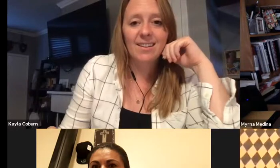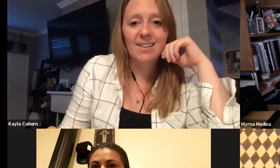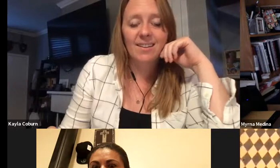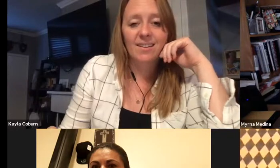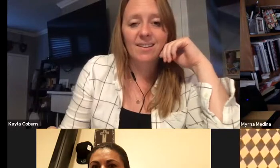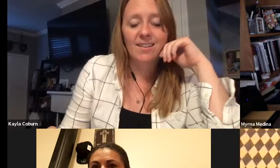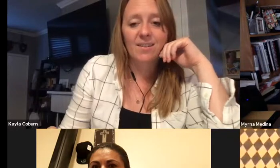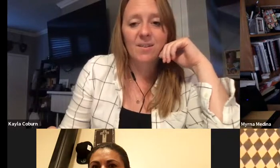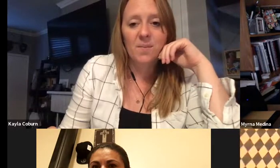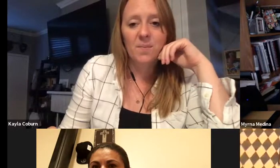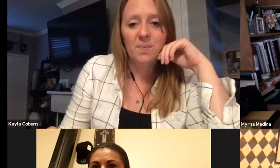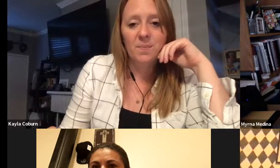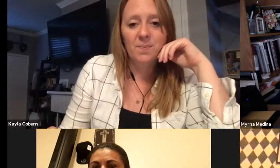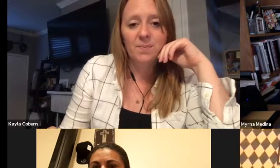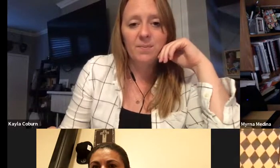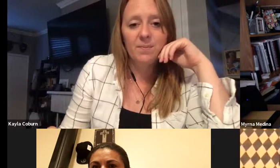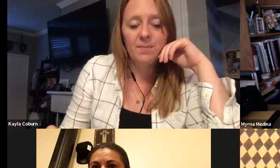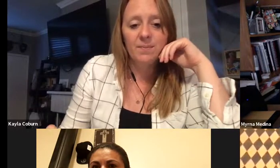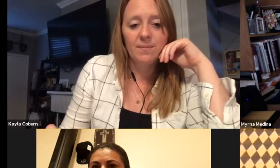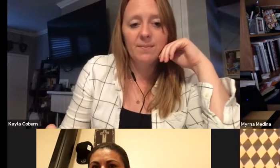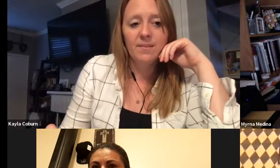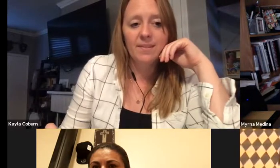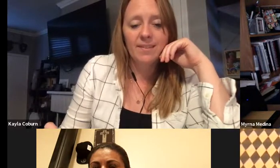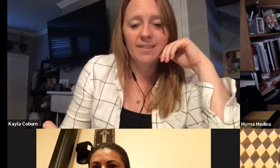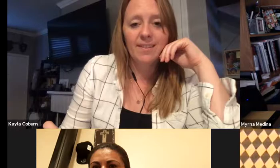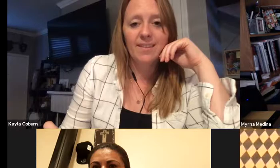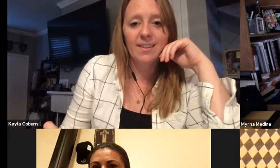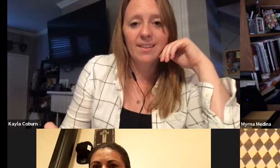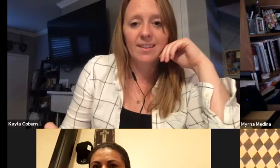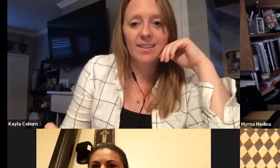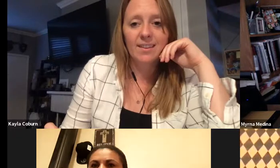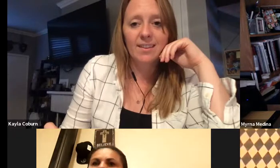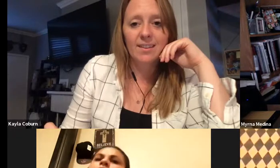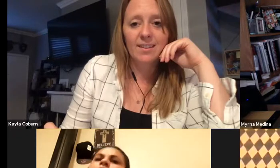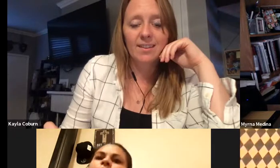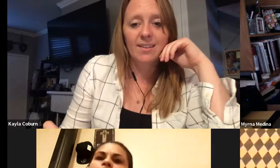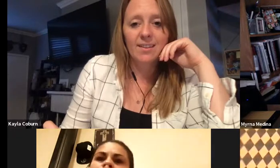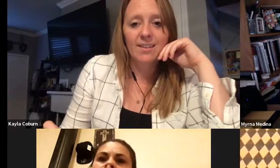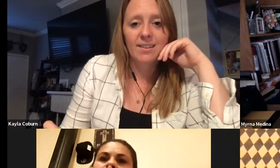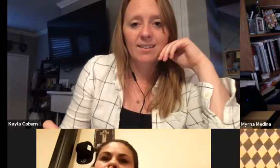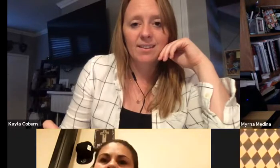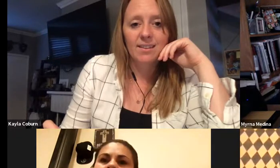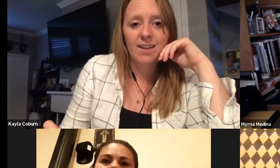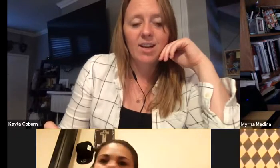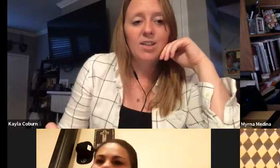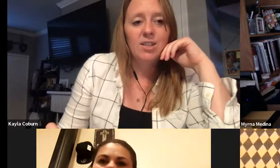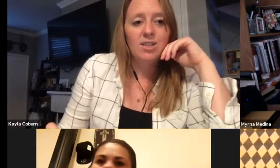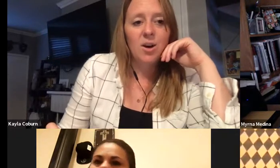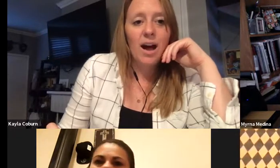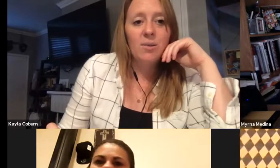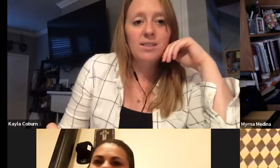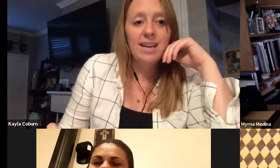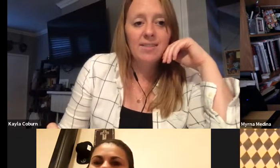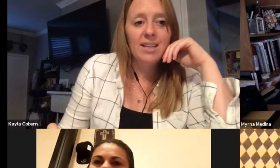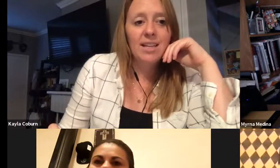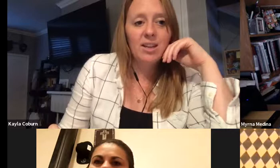pregunta porque muchas de las veces nos preguntan si el lenguaje de señas es universal y no es. So